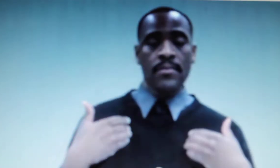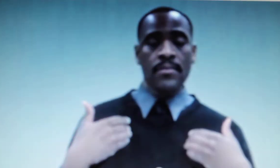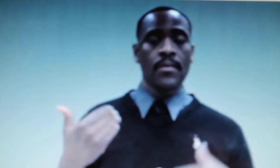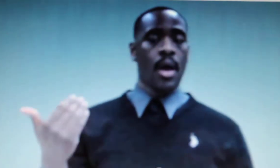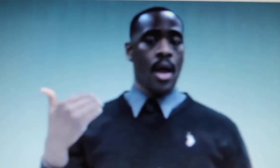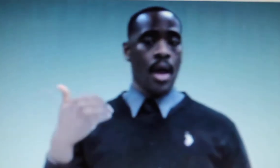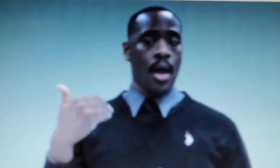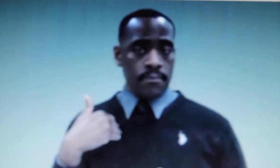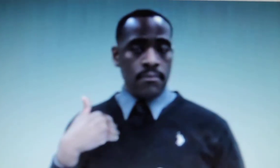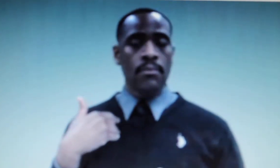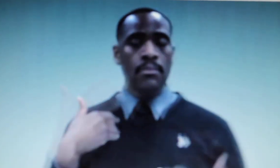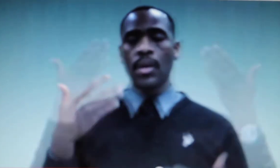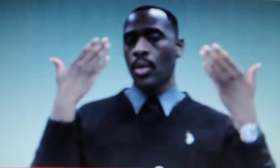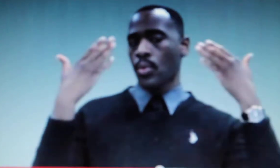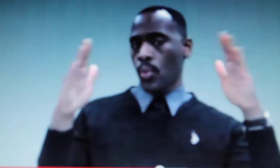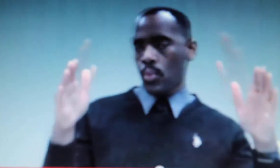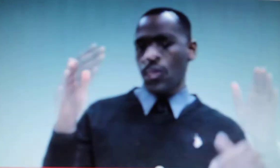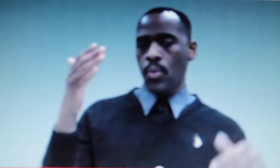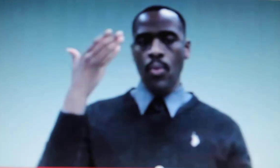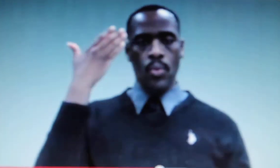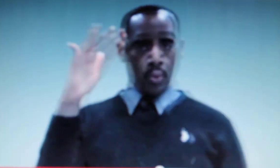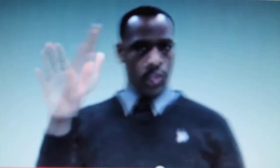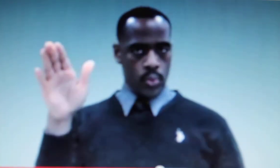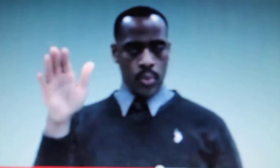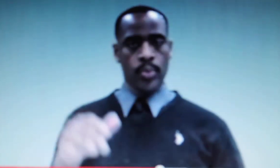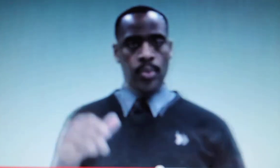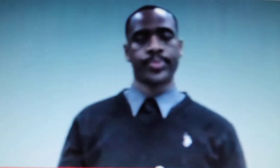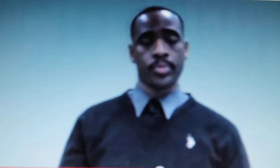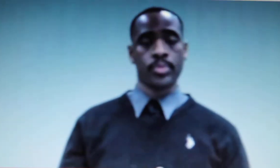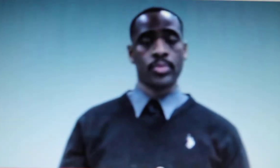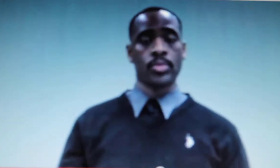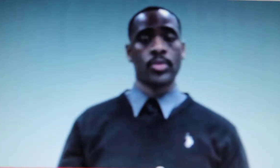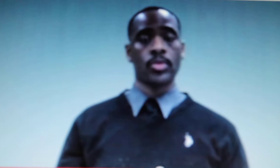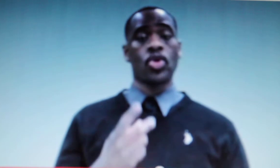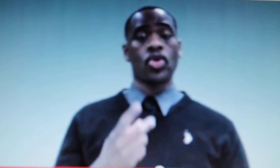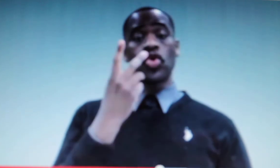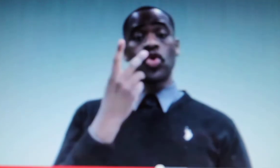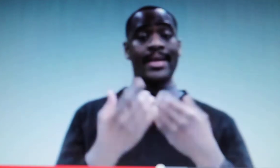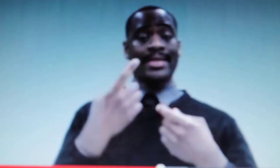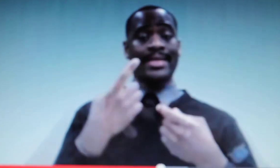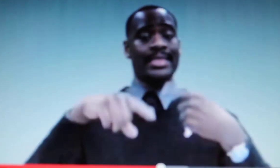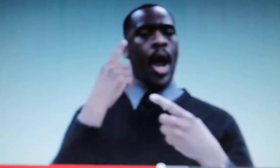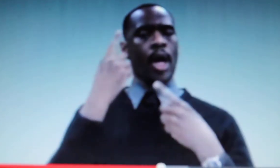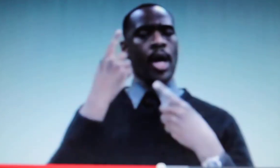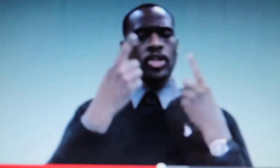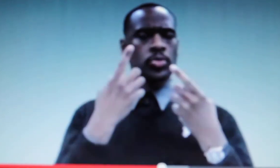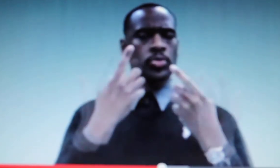hands, have with one or two hands, I don't know with one or two hands.